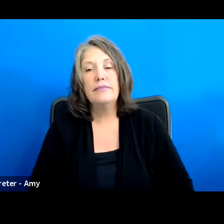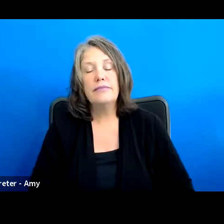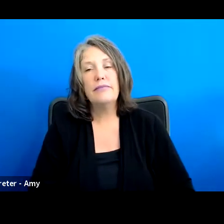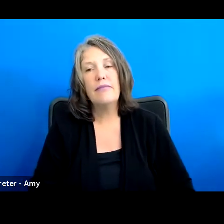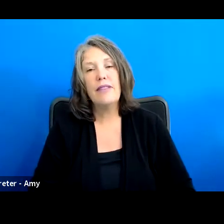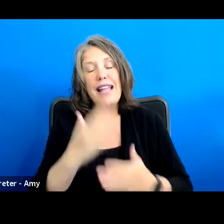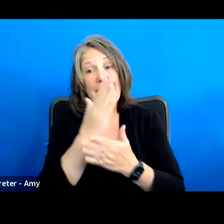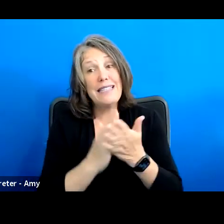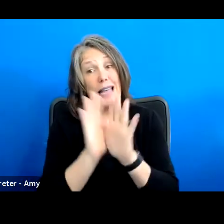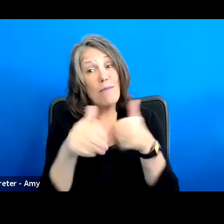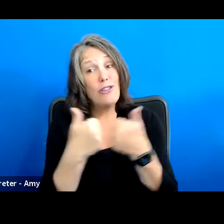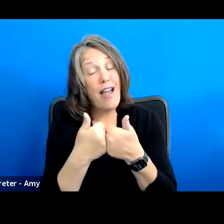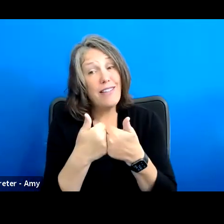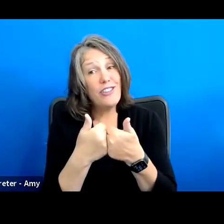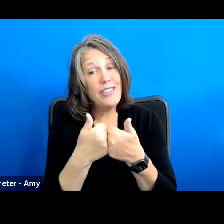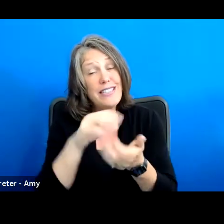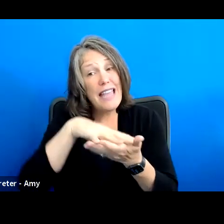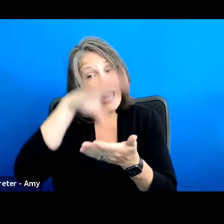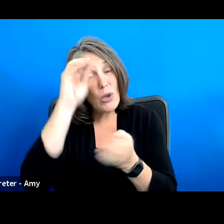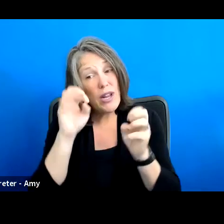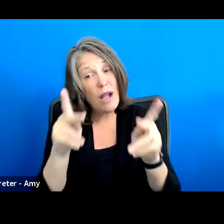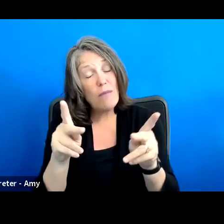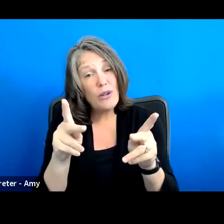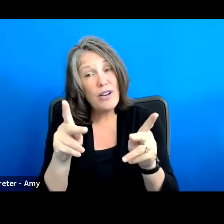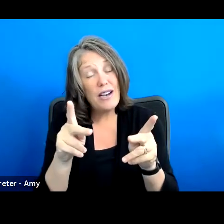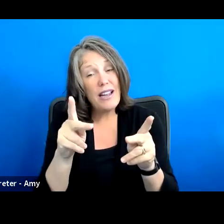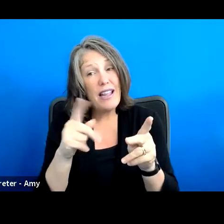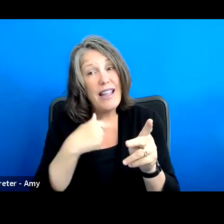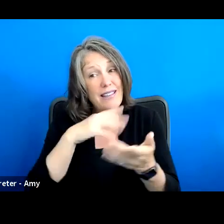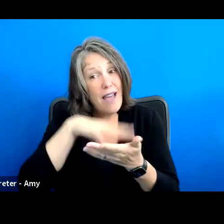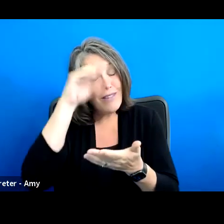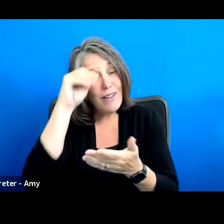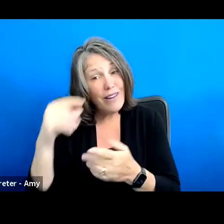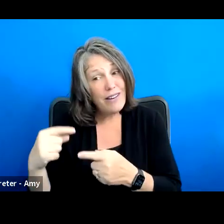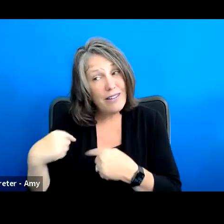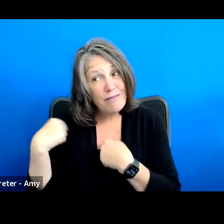of the challenges and learning opportunities I've gained along the way.